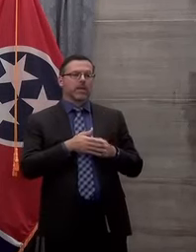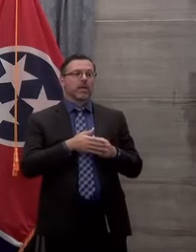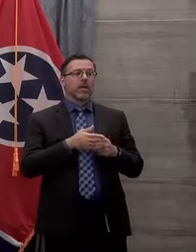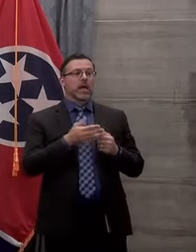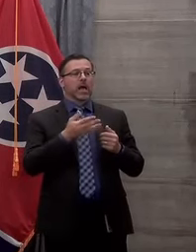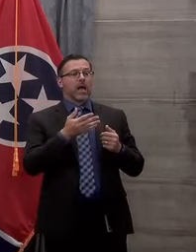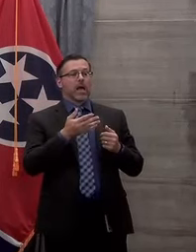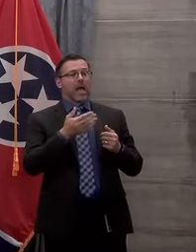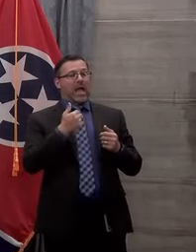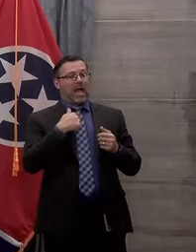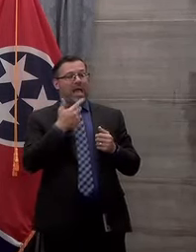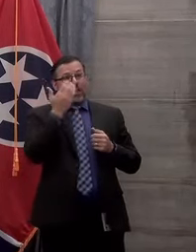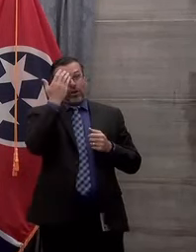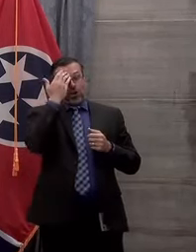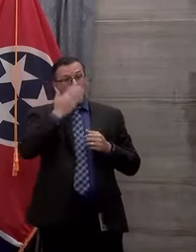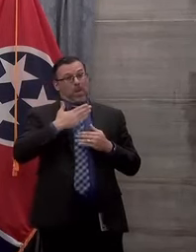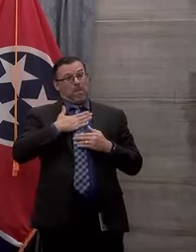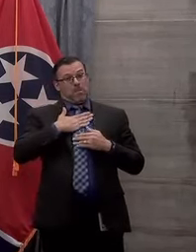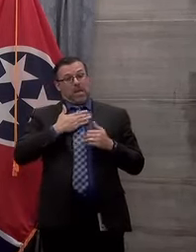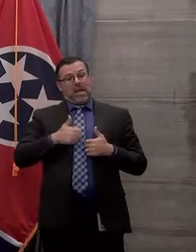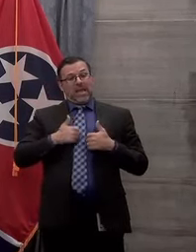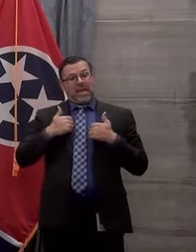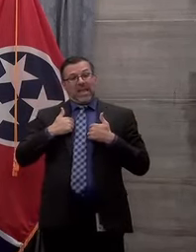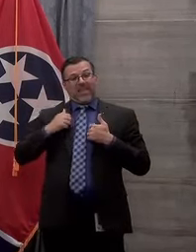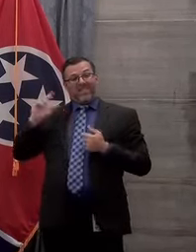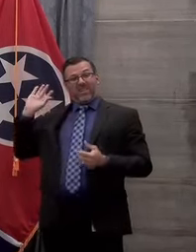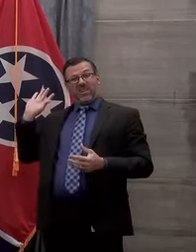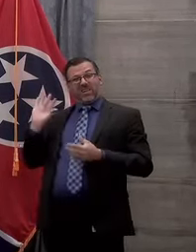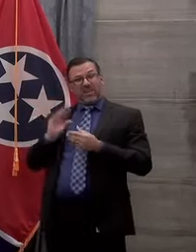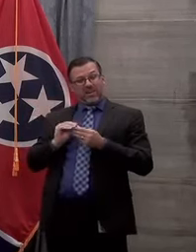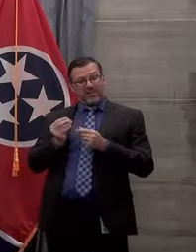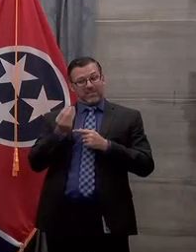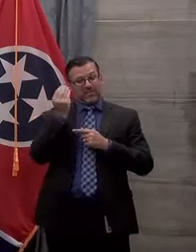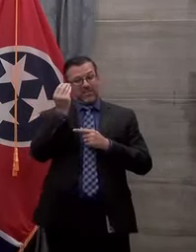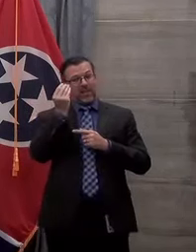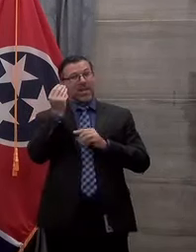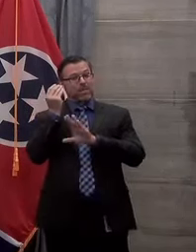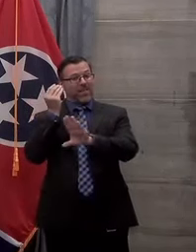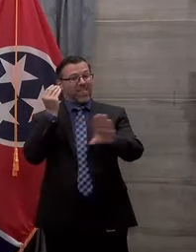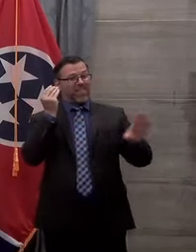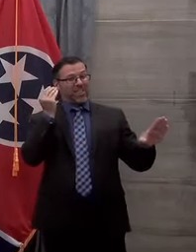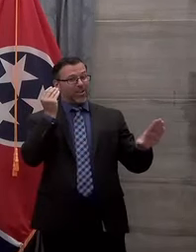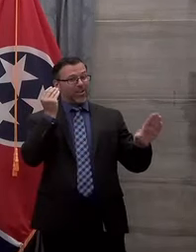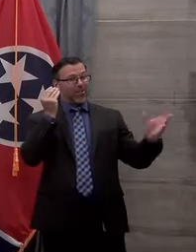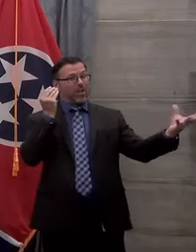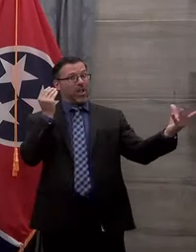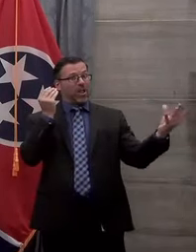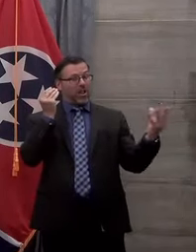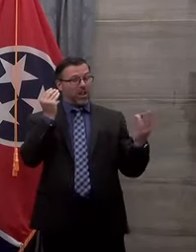experiences only define my view, but others' experiences will help